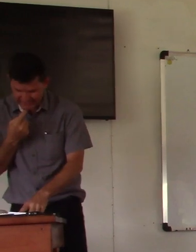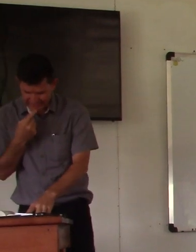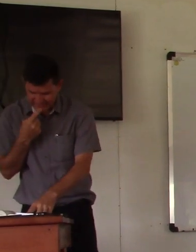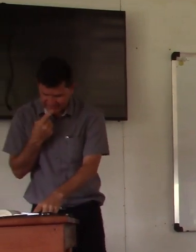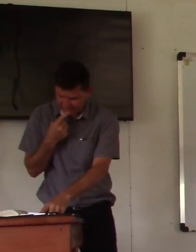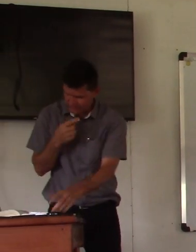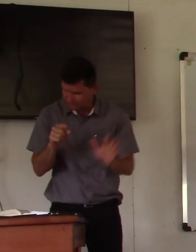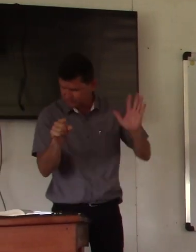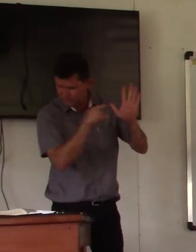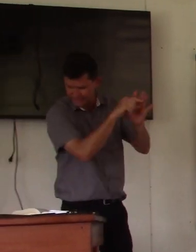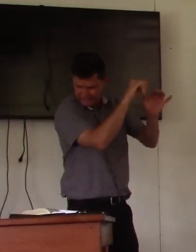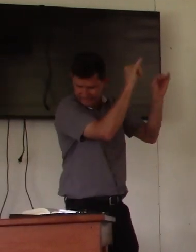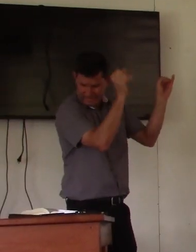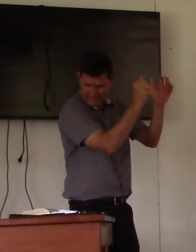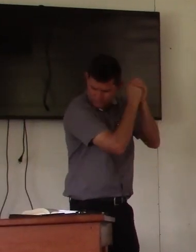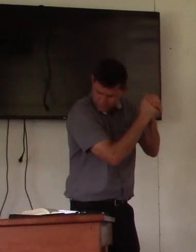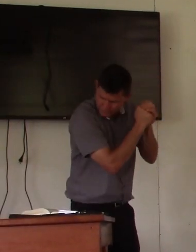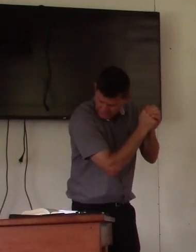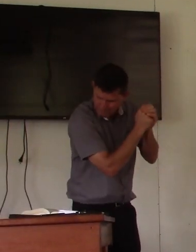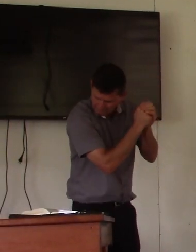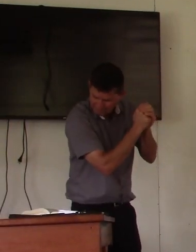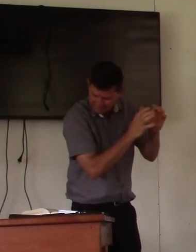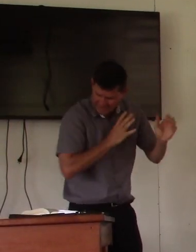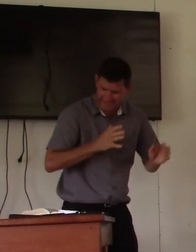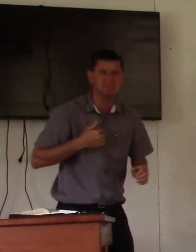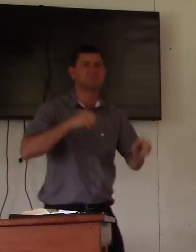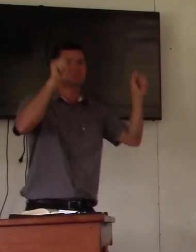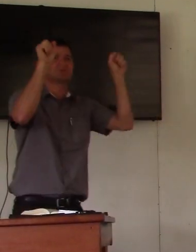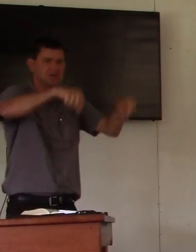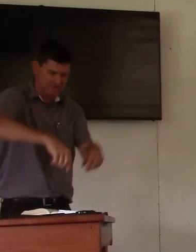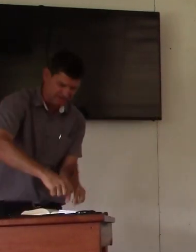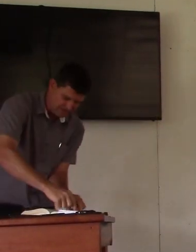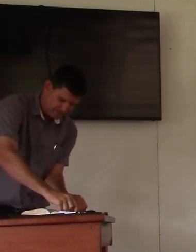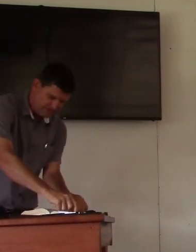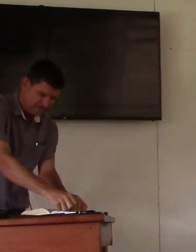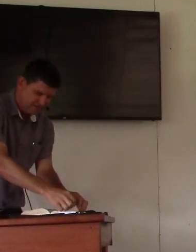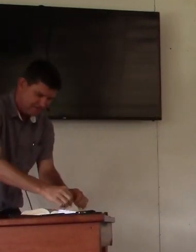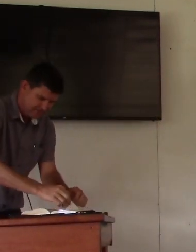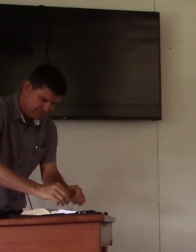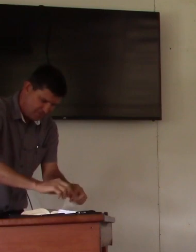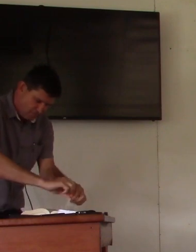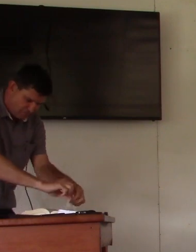says, forbidden idol worship, fine, good.